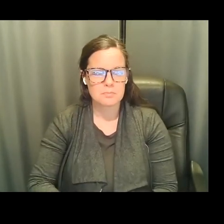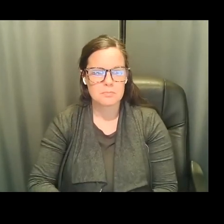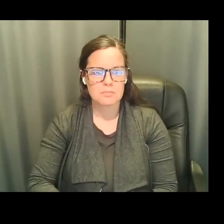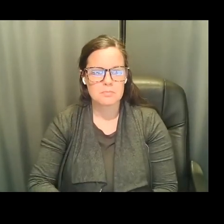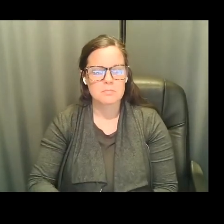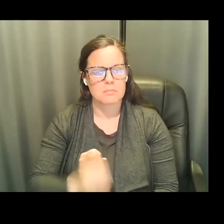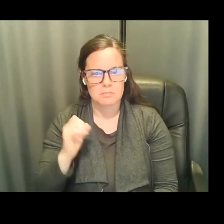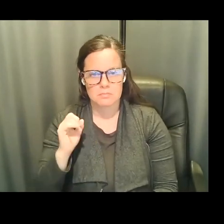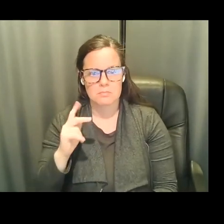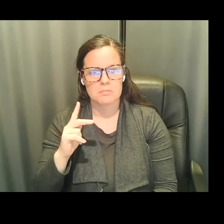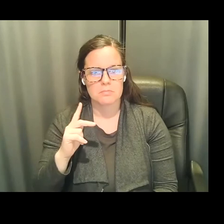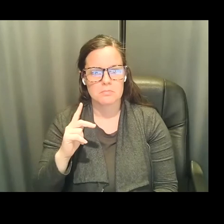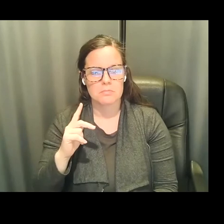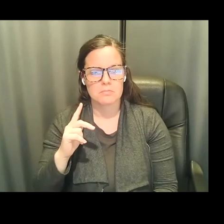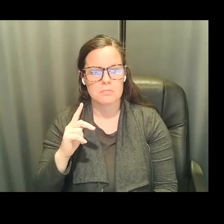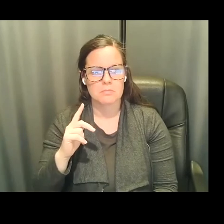Okay.